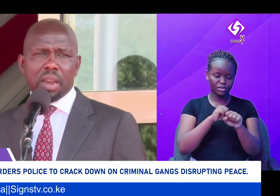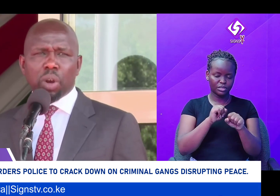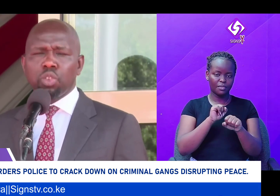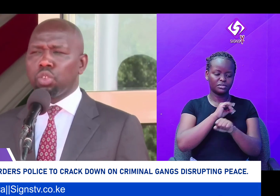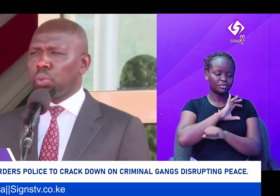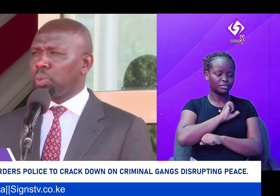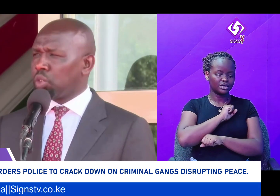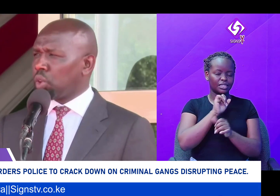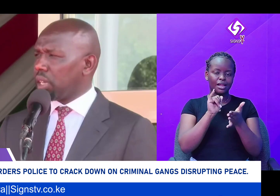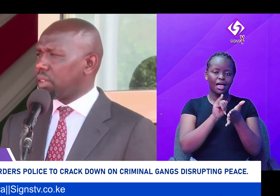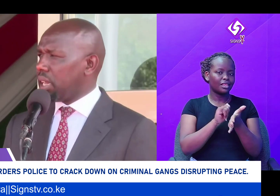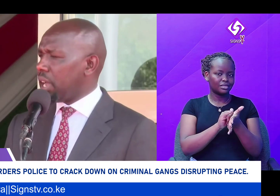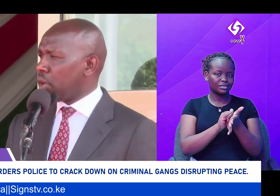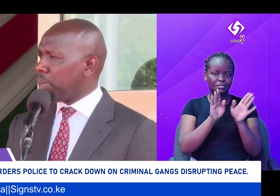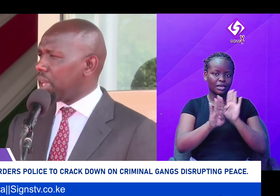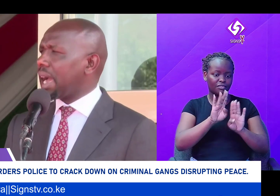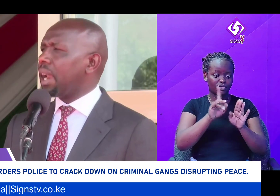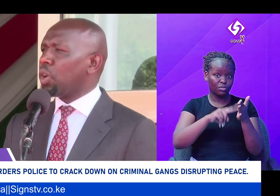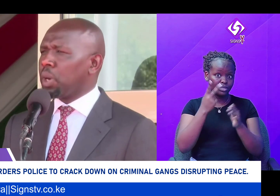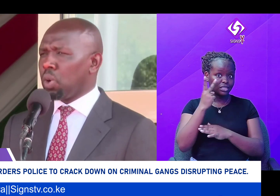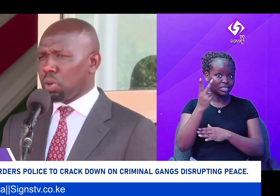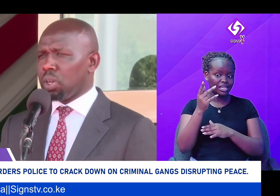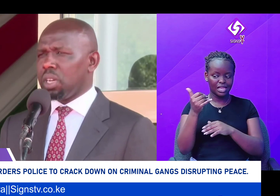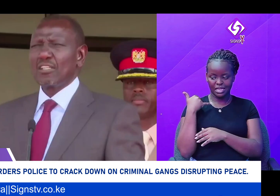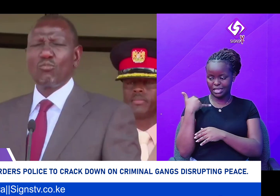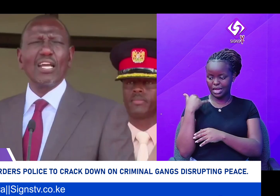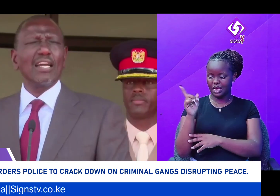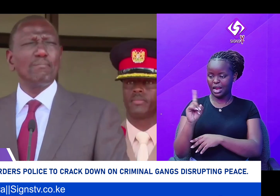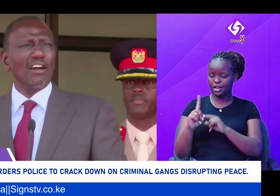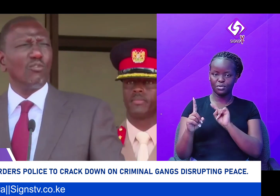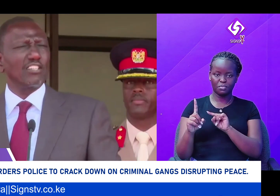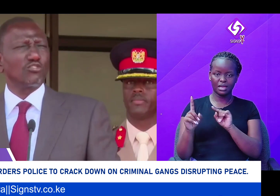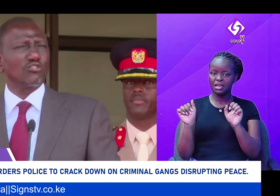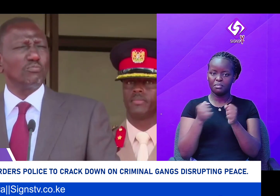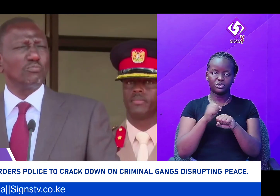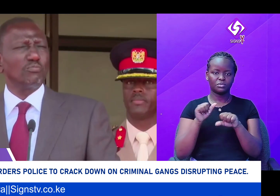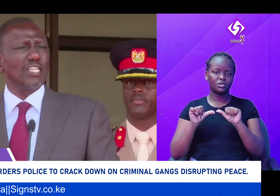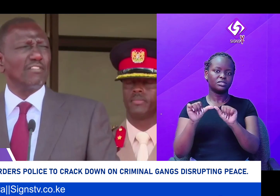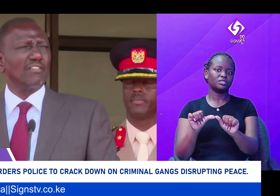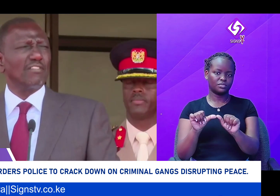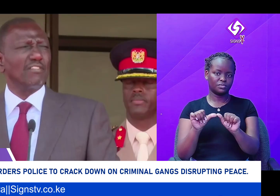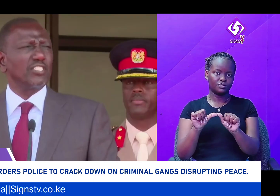what we saw yesterday in Nairobi cannot be condoned. Wale ambao wanatumia vijana